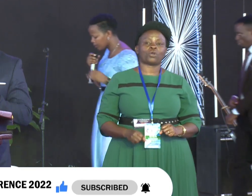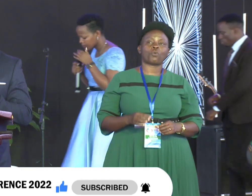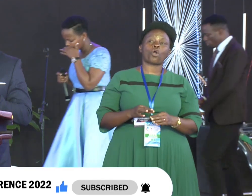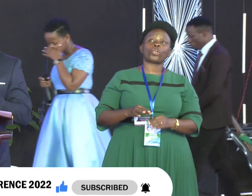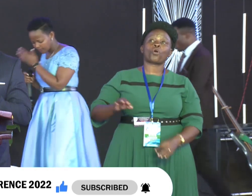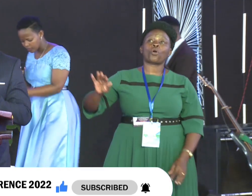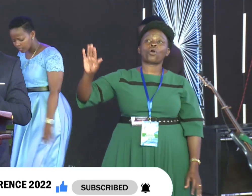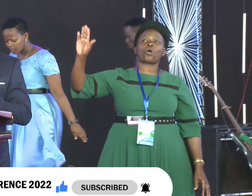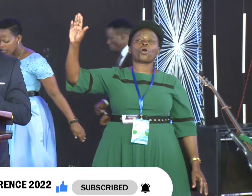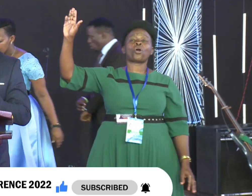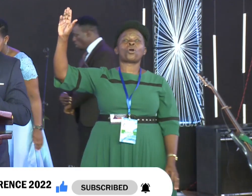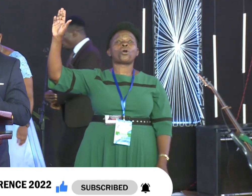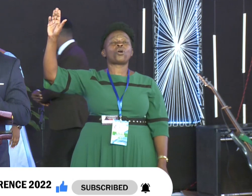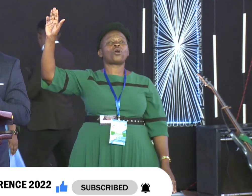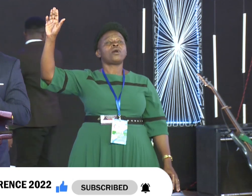Hallelujah. Omoyo wo